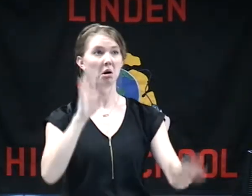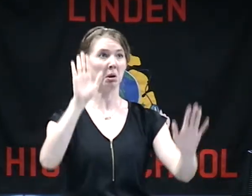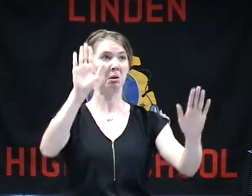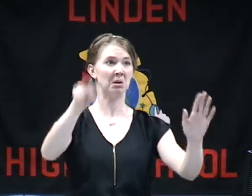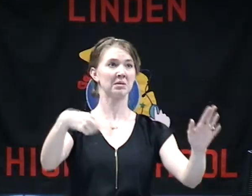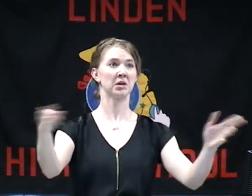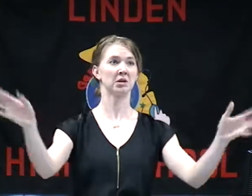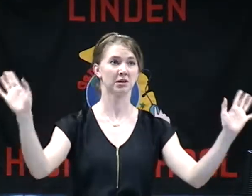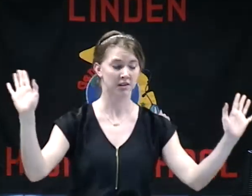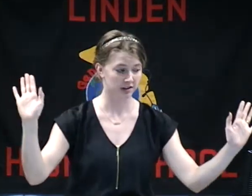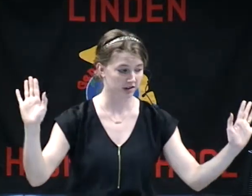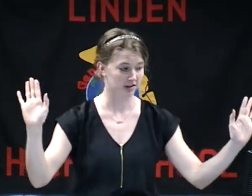Nice.